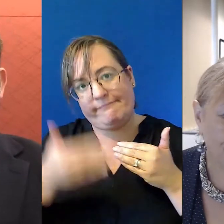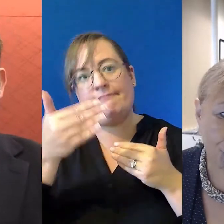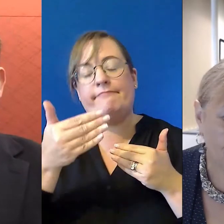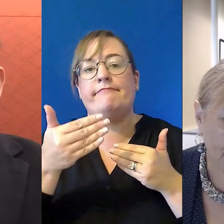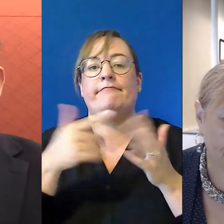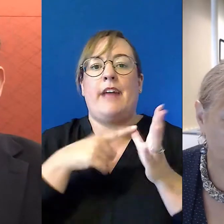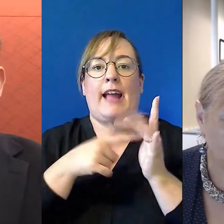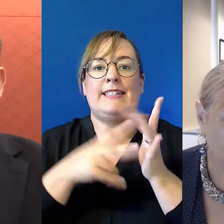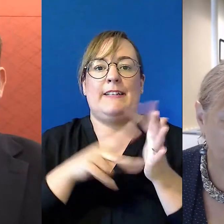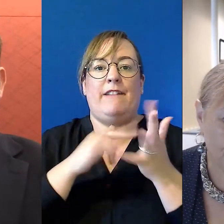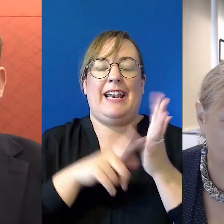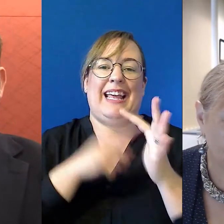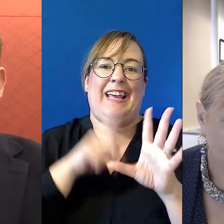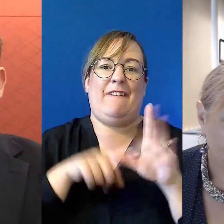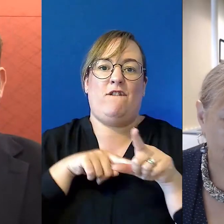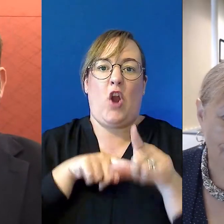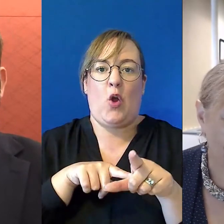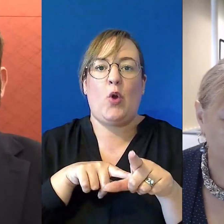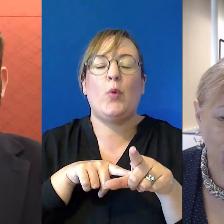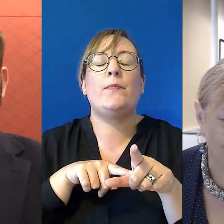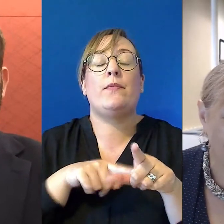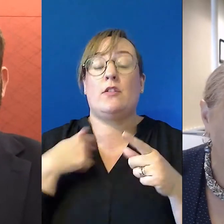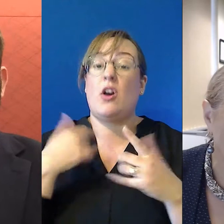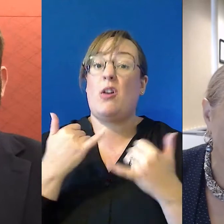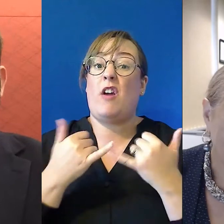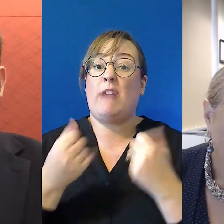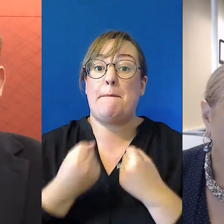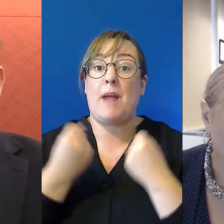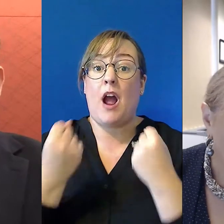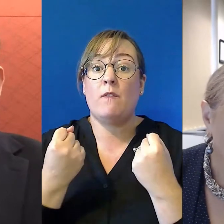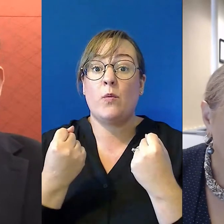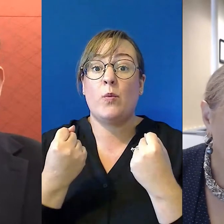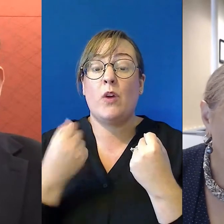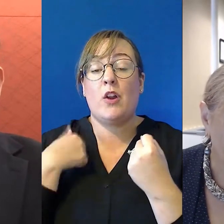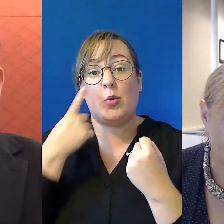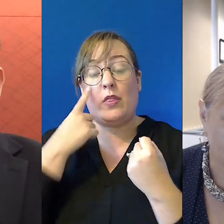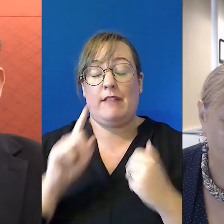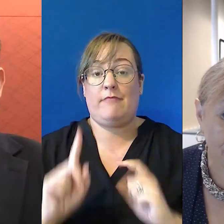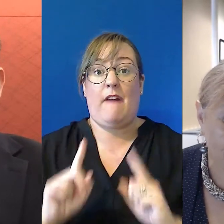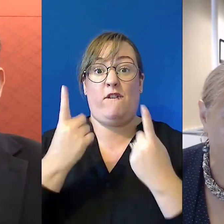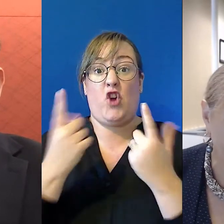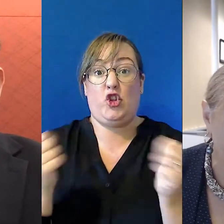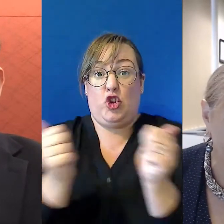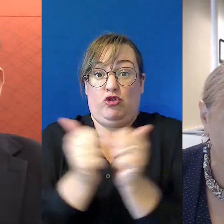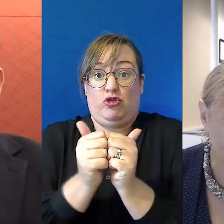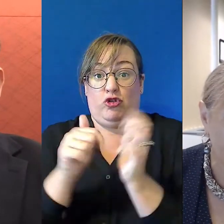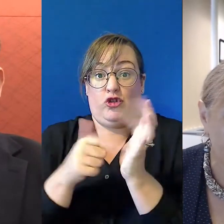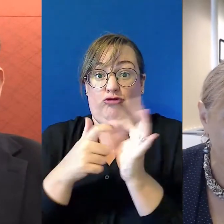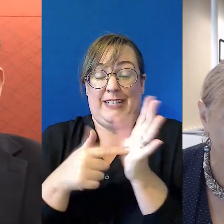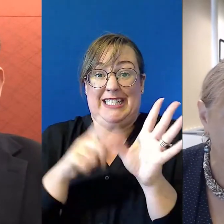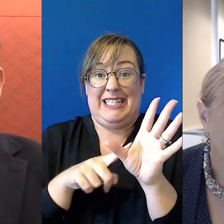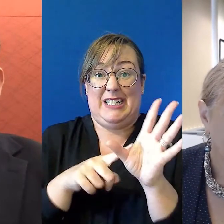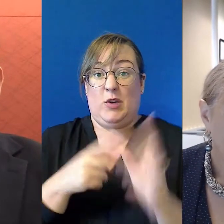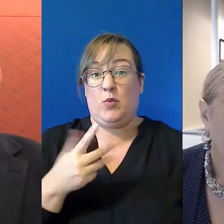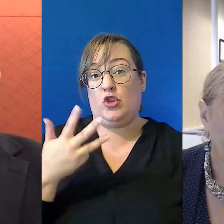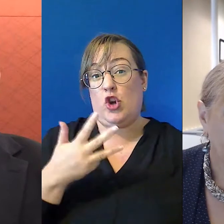that's a very powerful move forward in New Zealand when you think that our first treaty settlement was as recent as